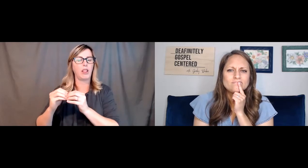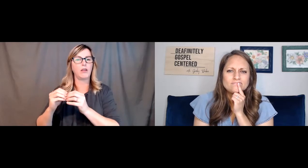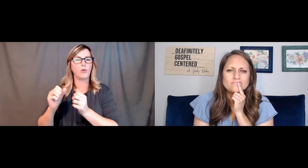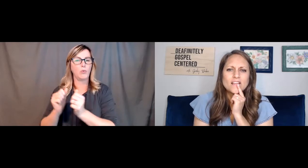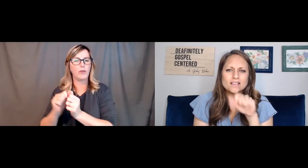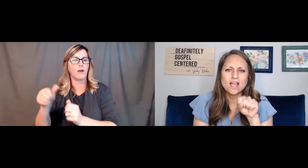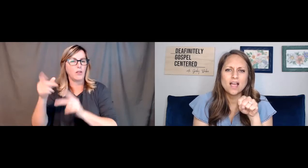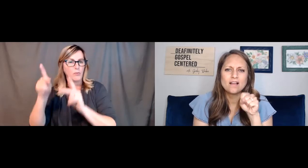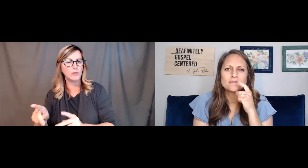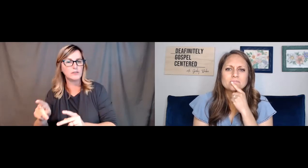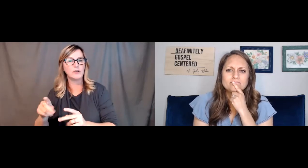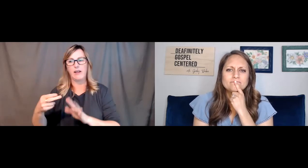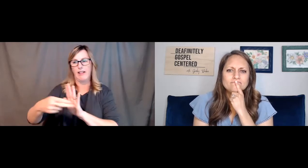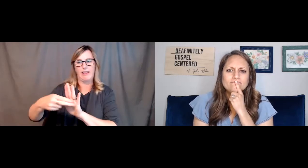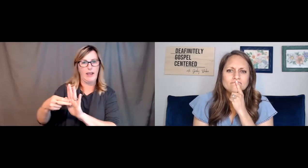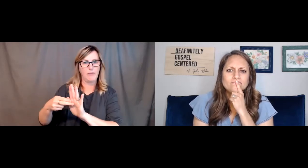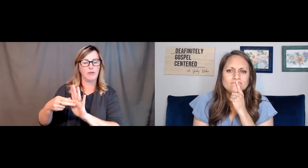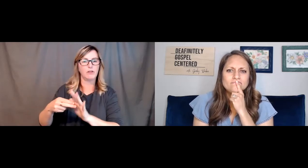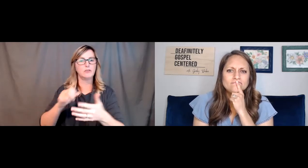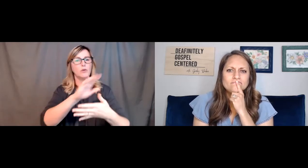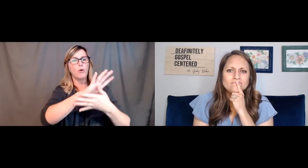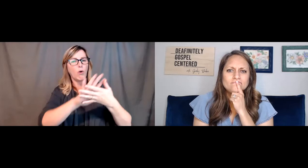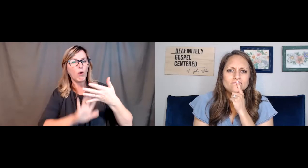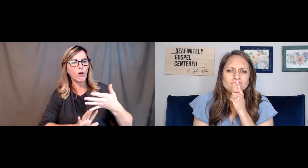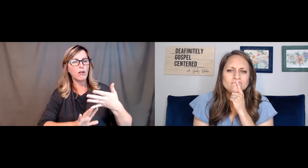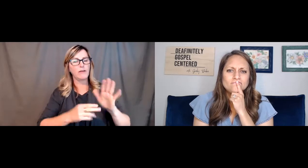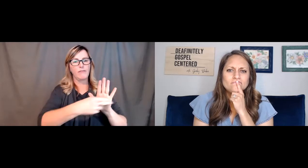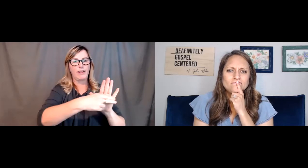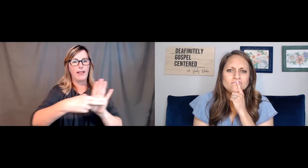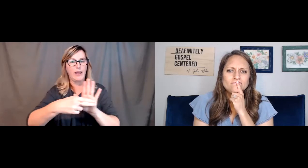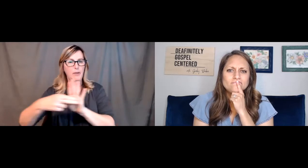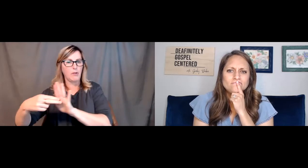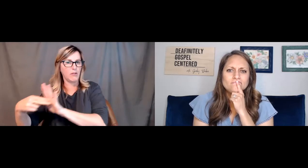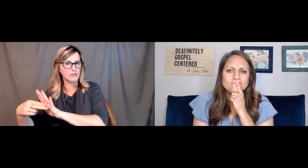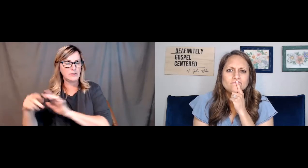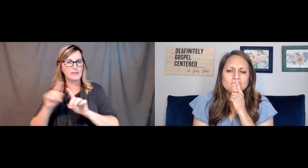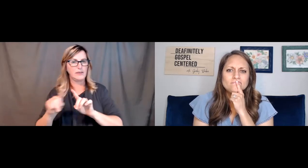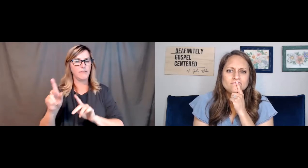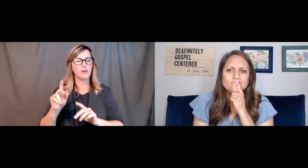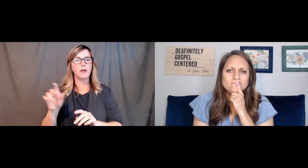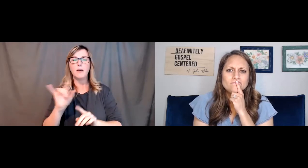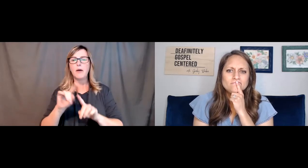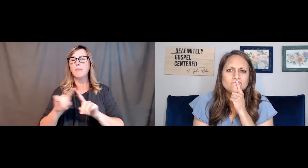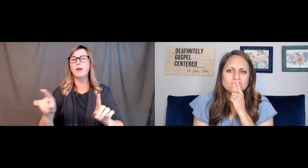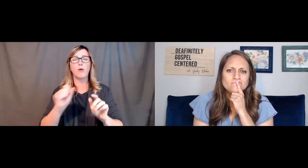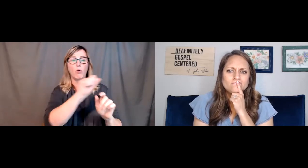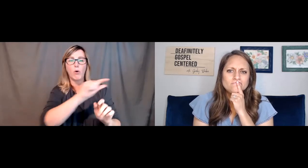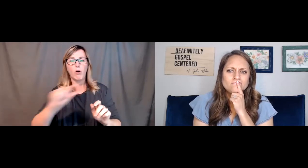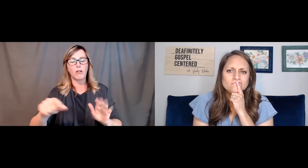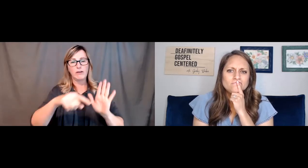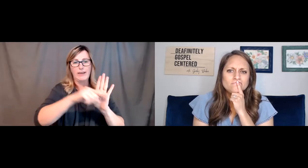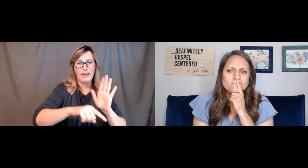or she causes conflict with other people, is typically labeled as a Karen. These labels that we